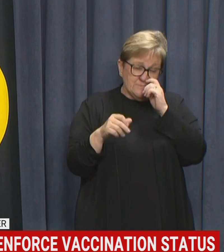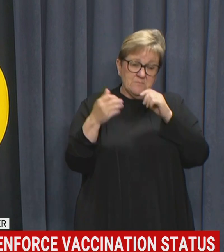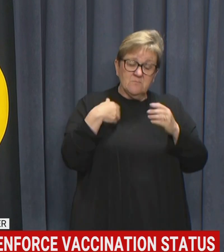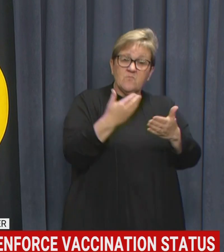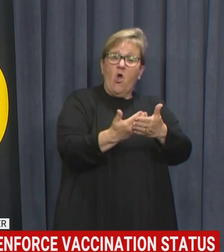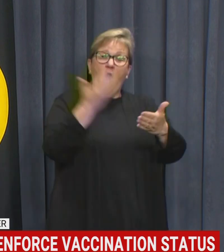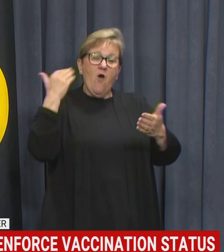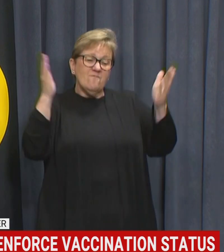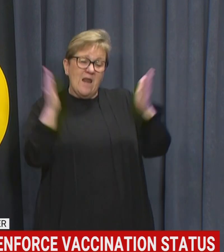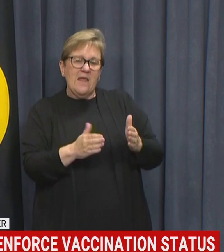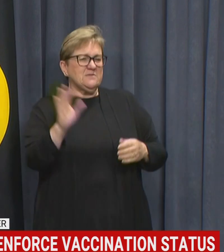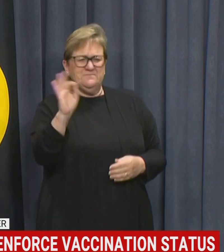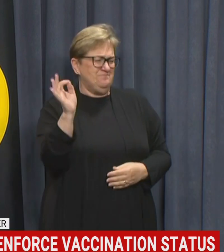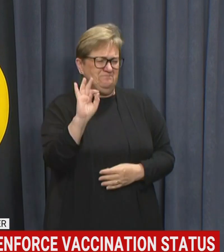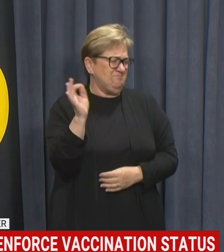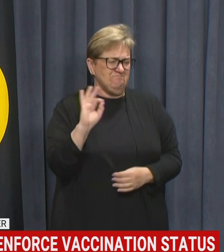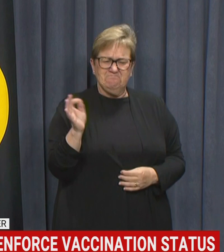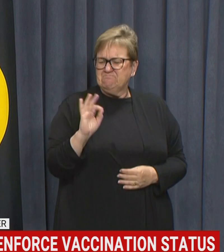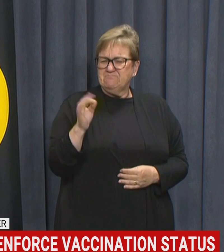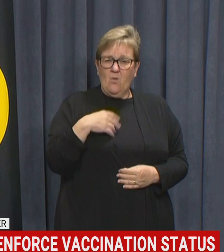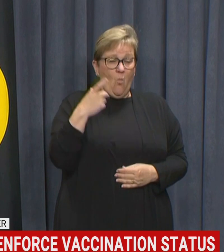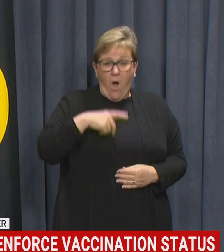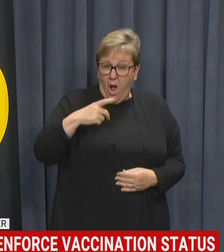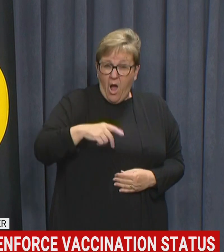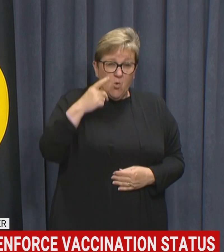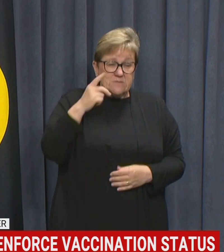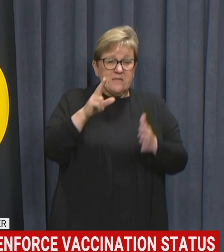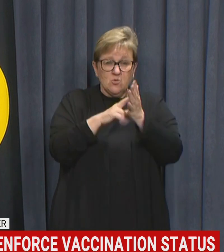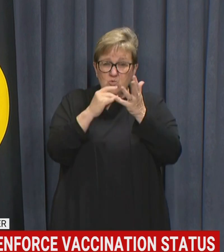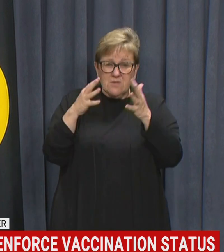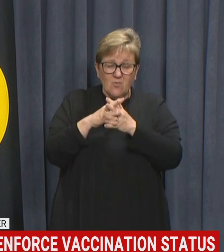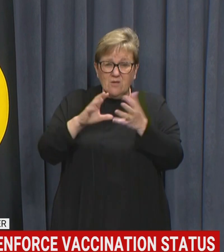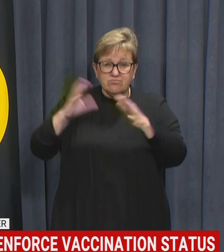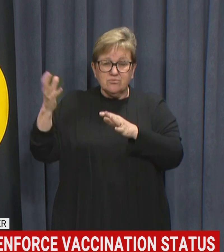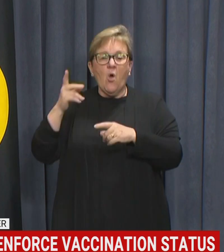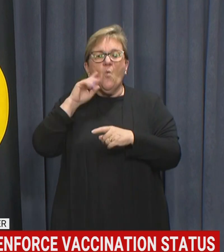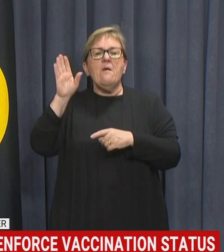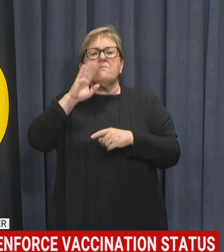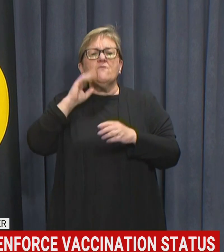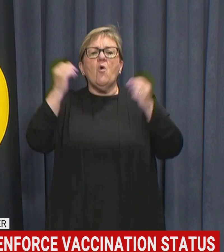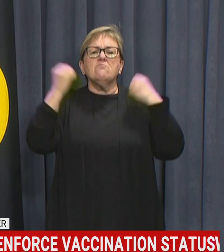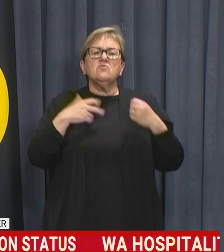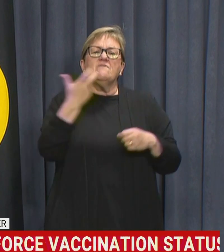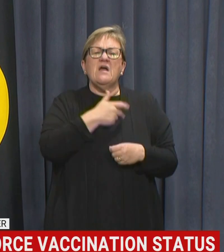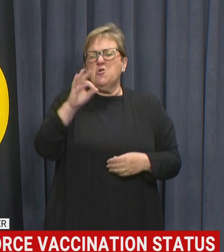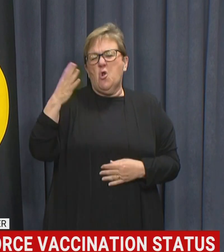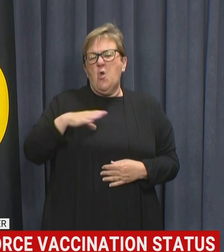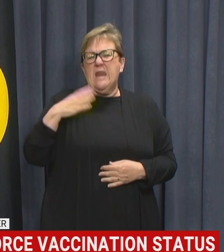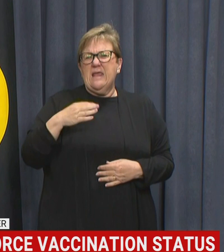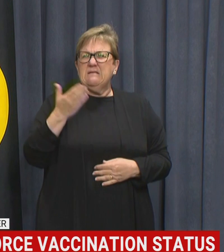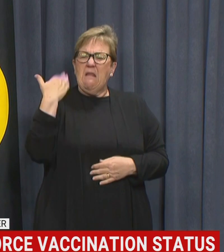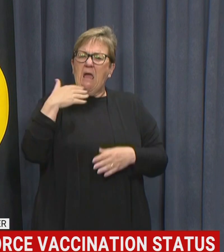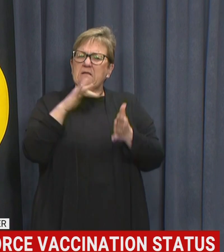removed anytime soon. We've seen the disaster in New South Wales when they removed proof of vaccination requirements in